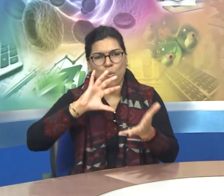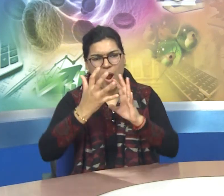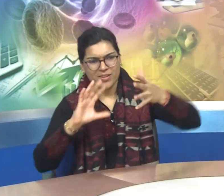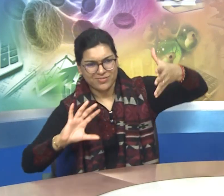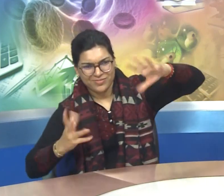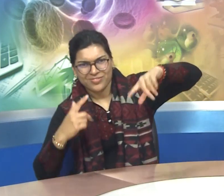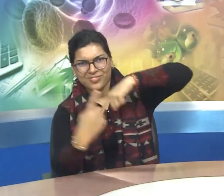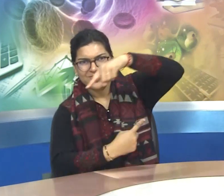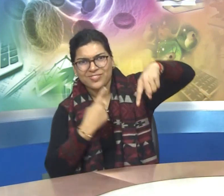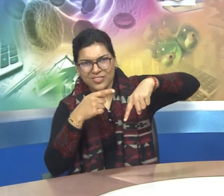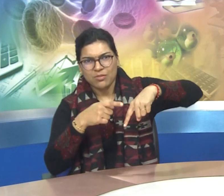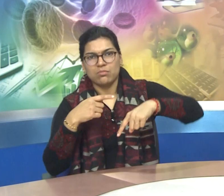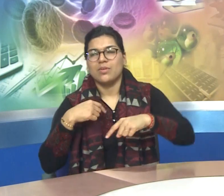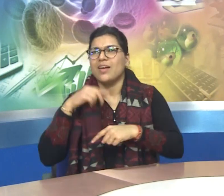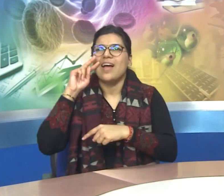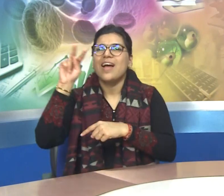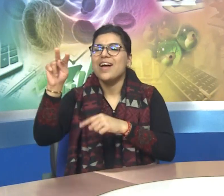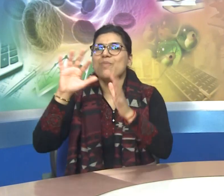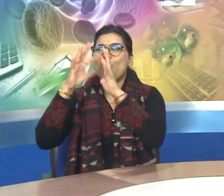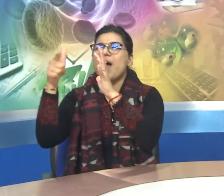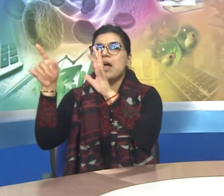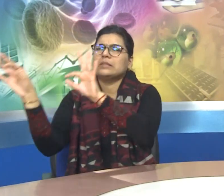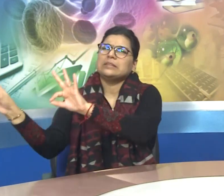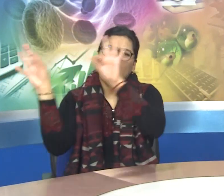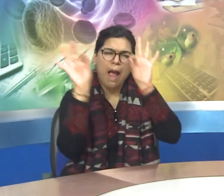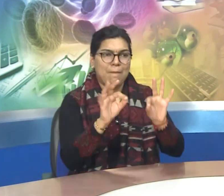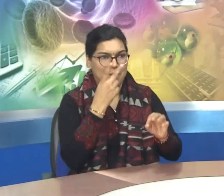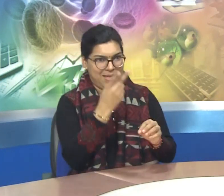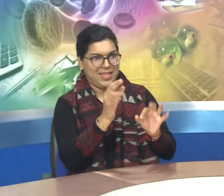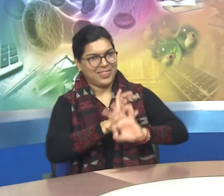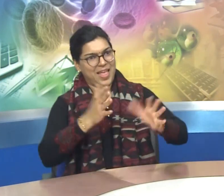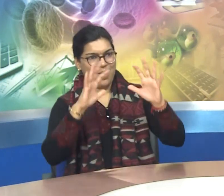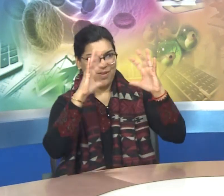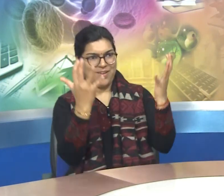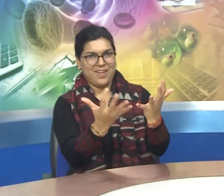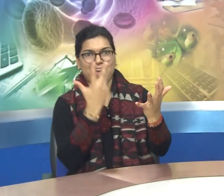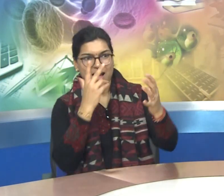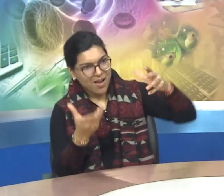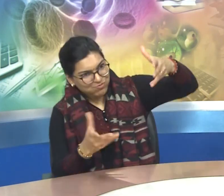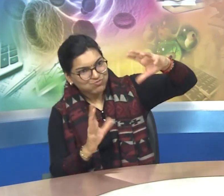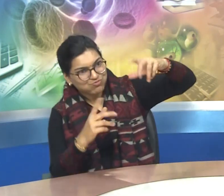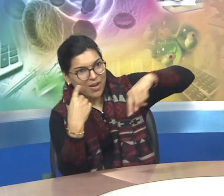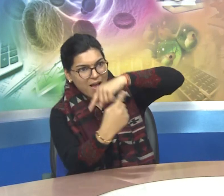In this, the two further categorization is atlases and globes.